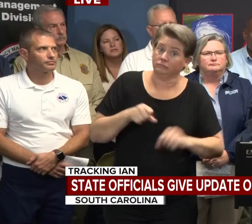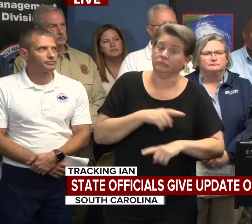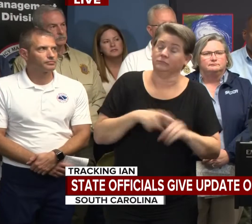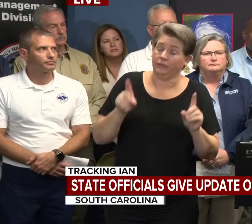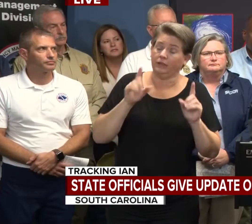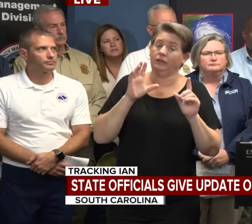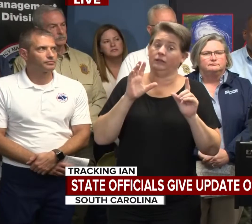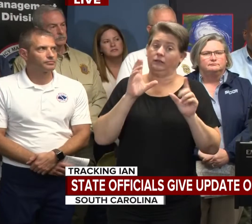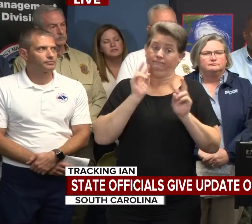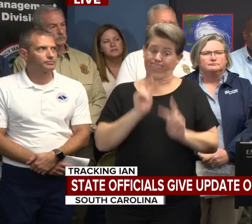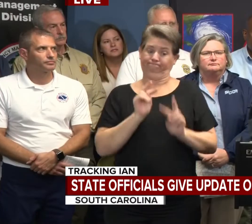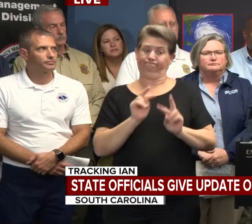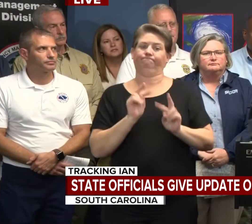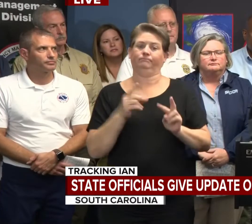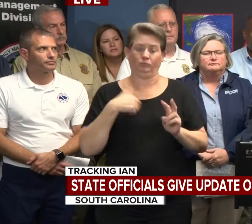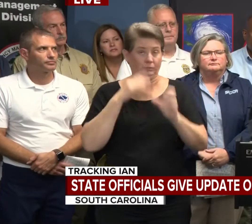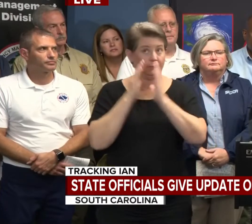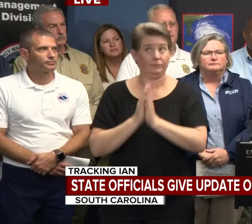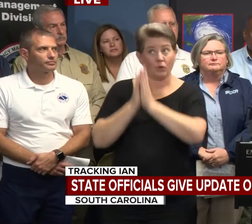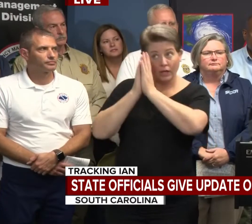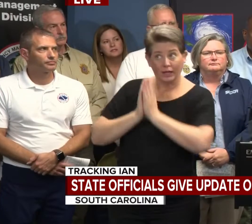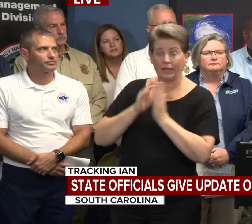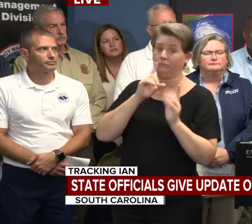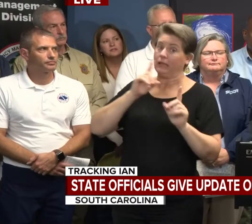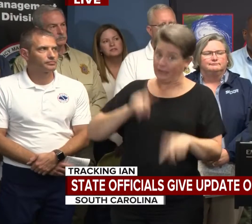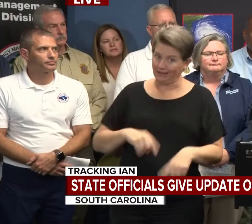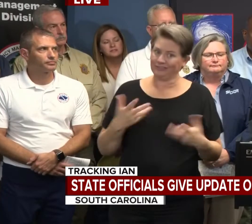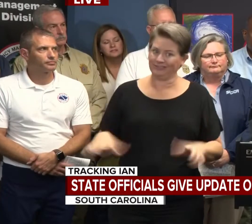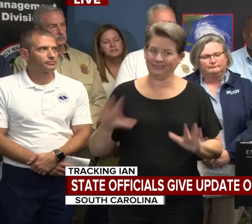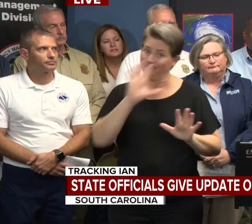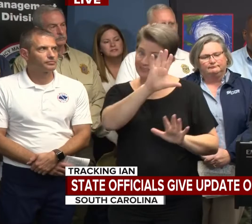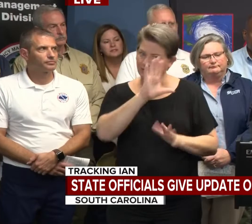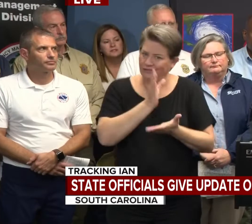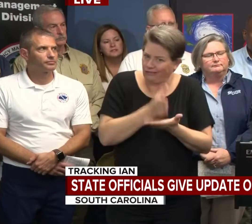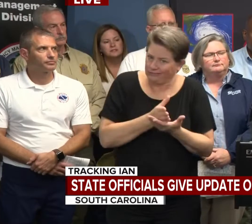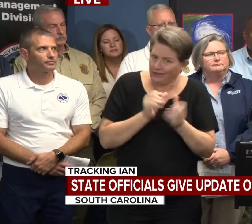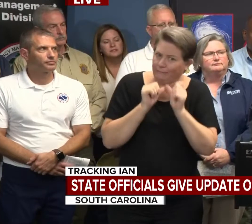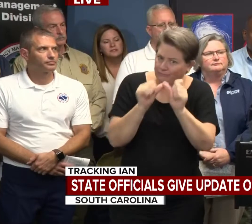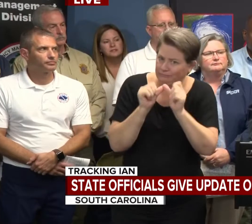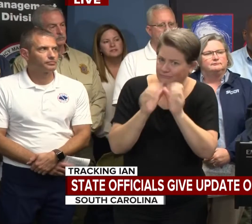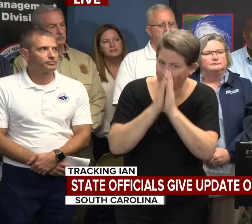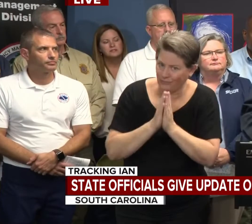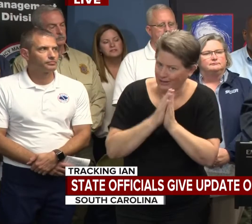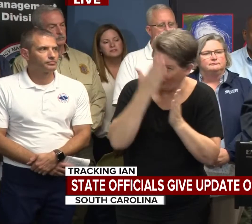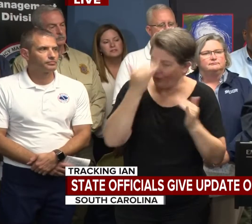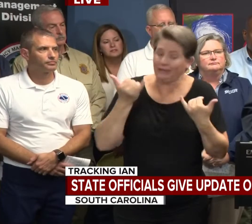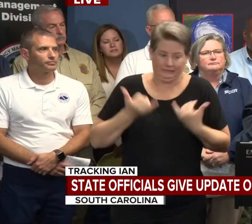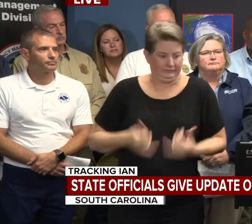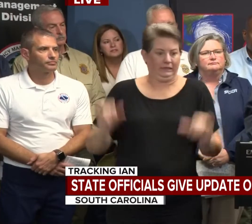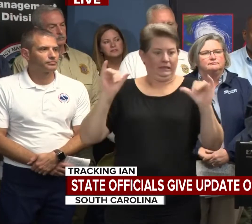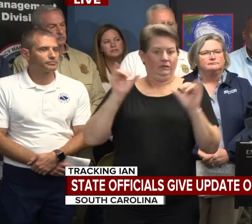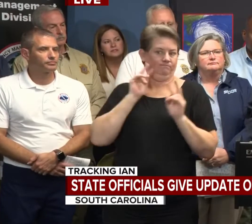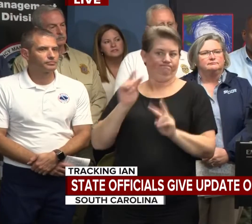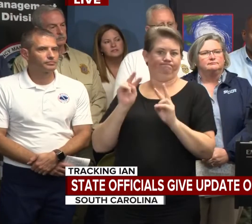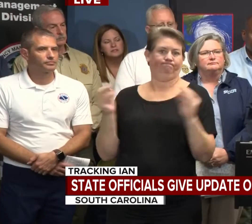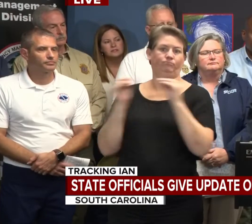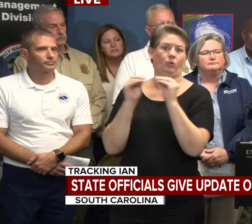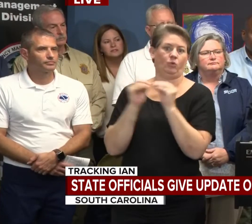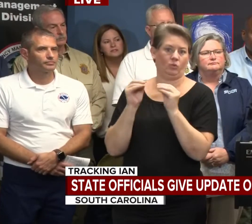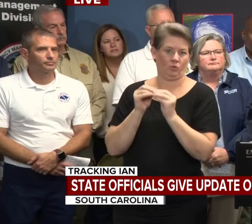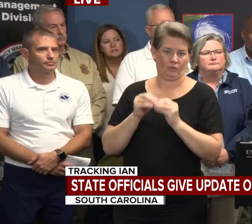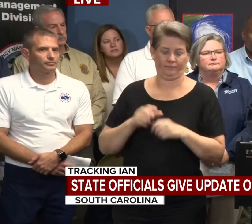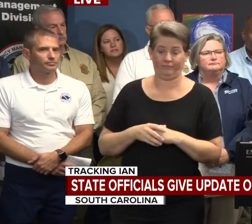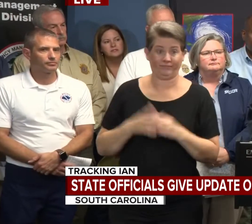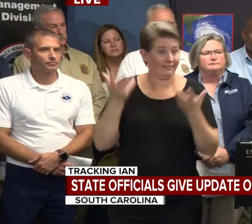been answered, but I would ask people don't quit yet because it's still coming. We are not out